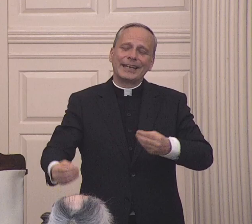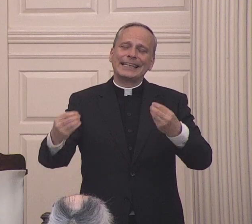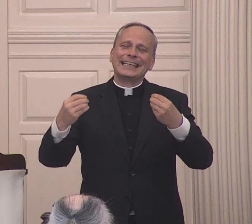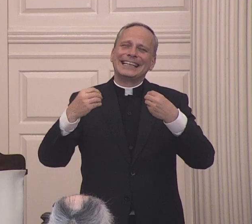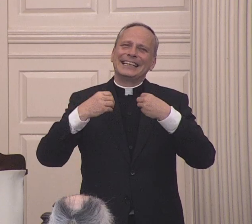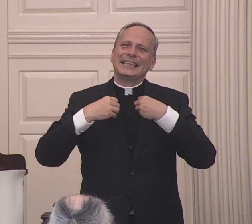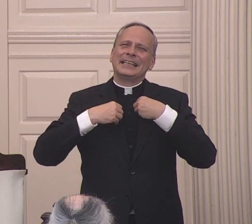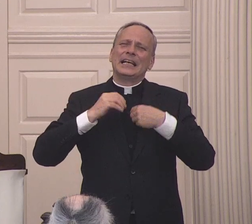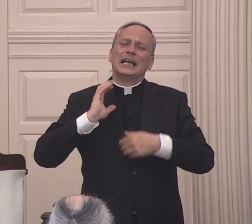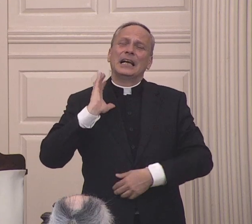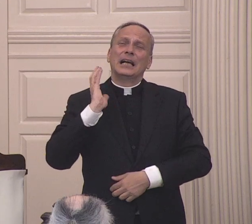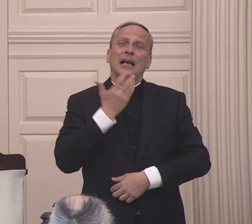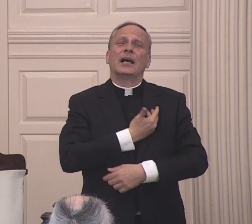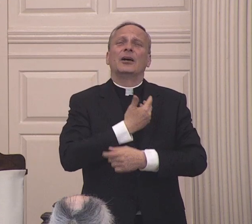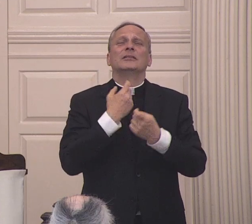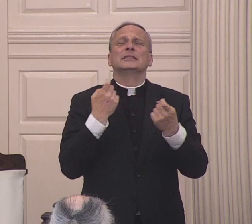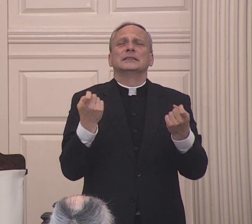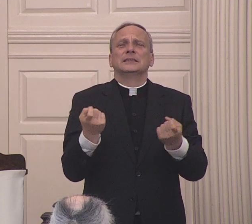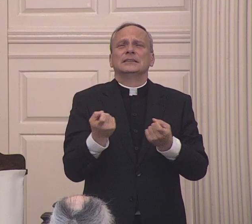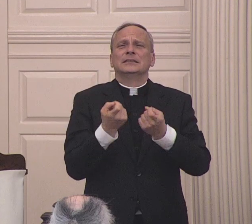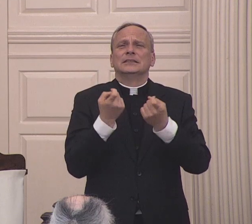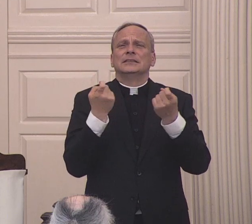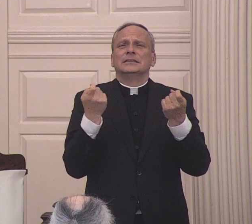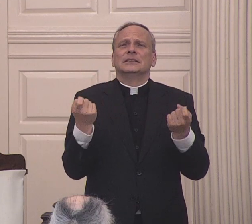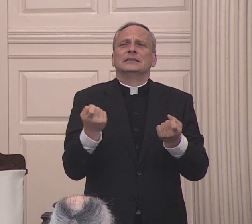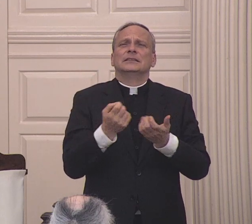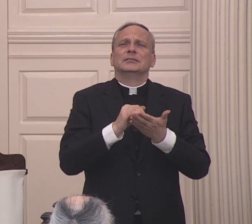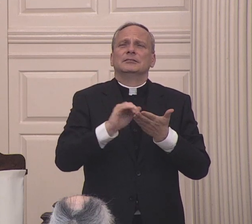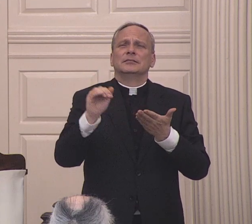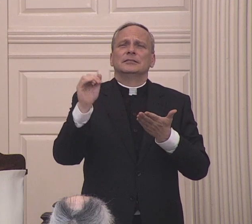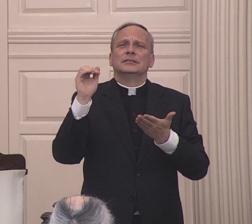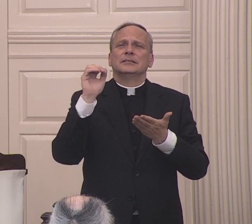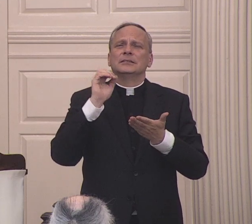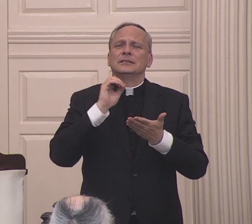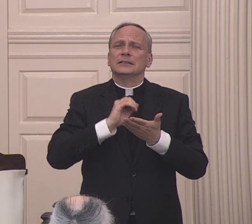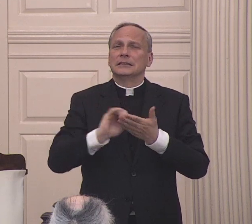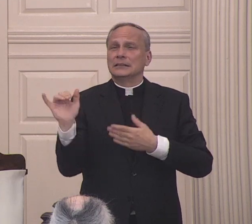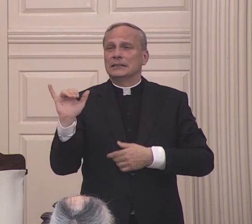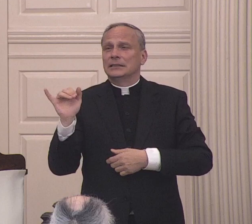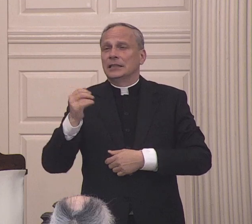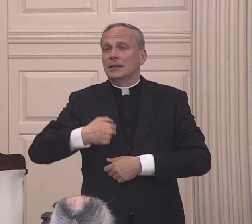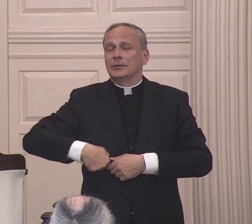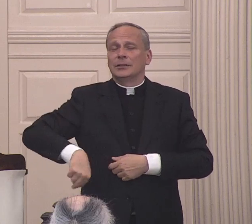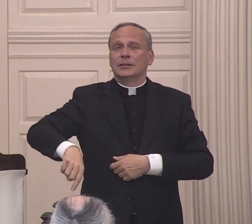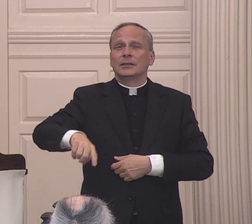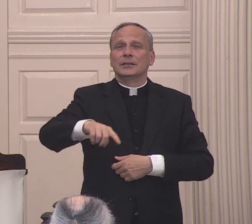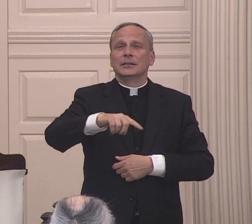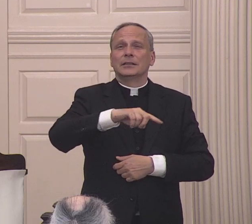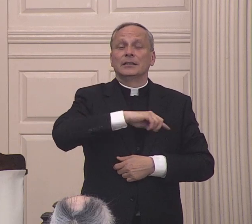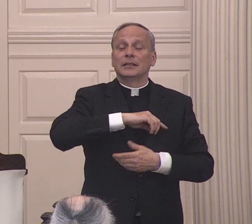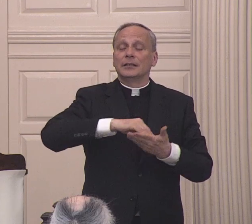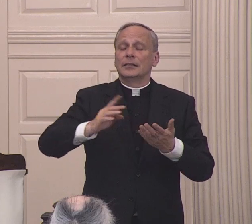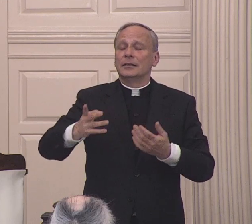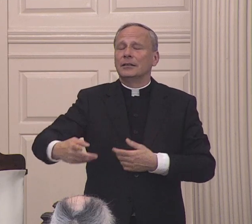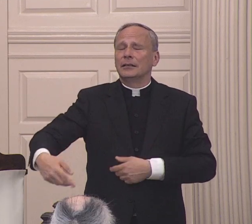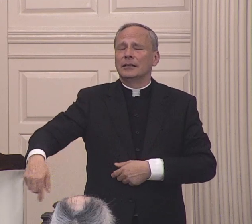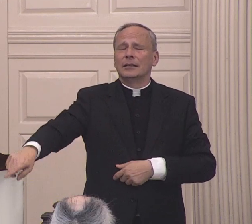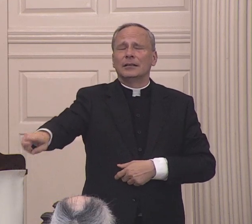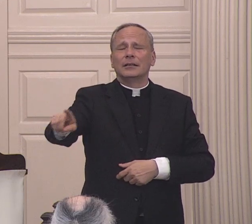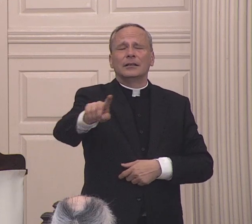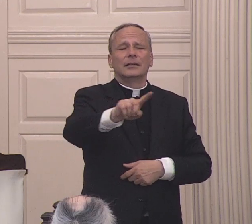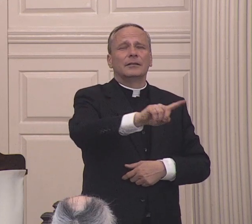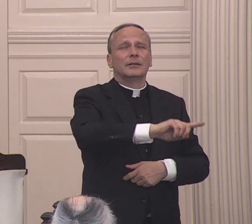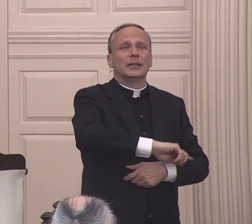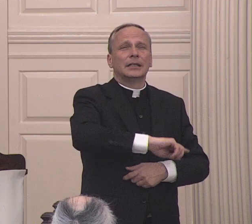Give us this day our daily bread, and forgive us our